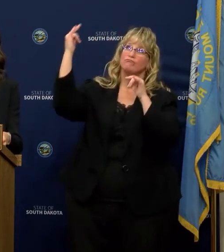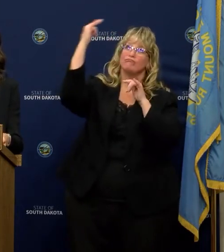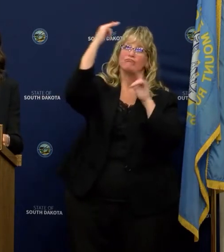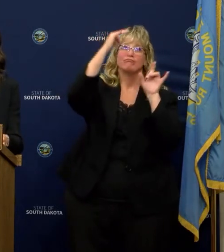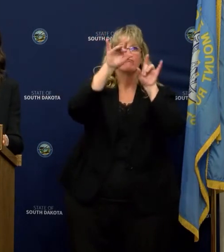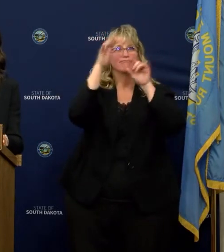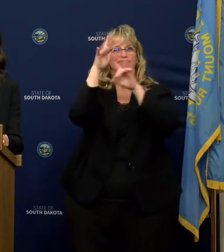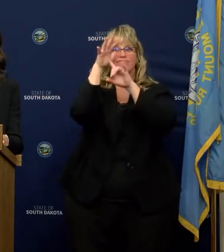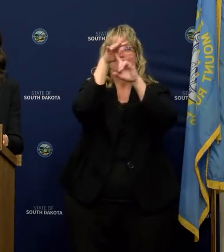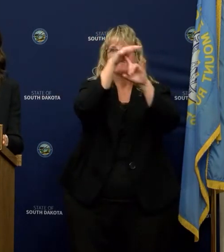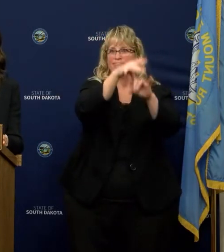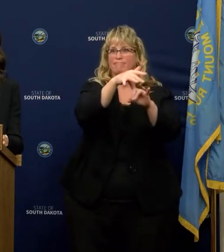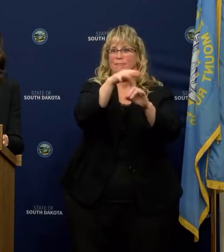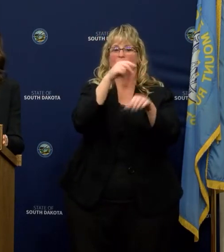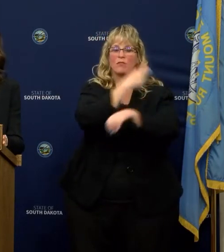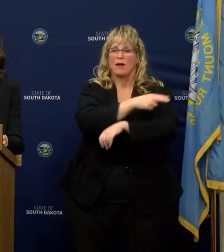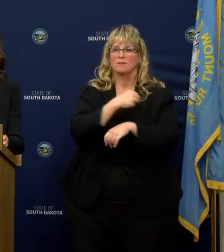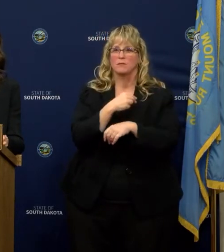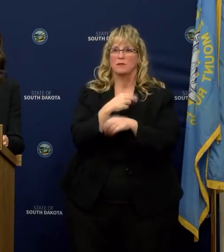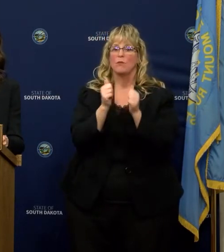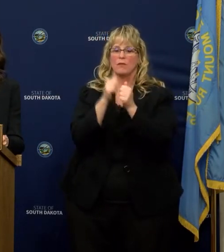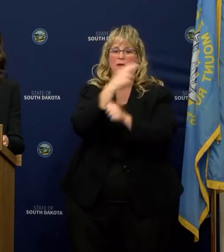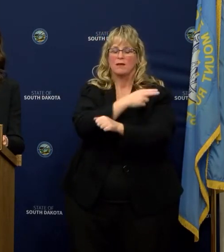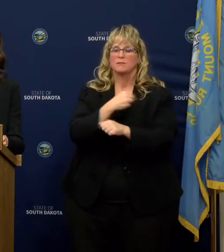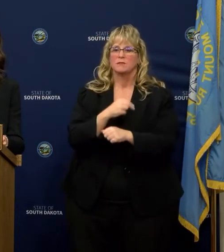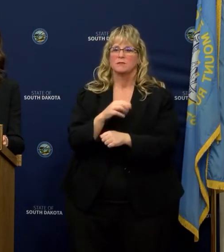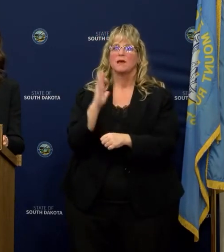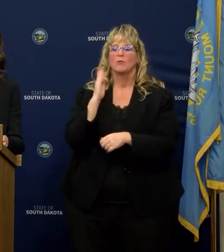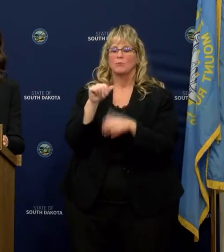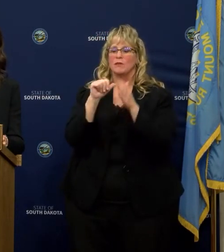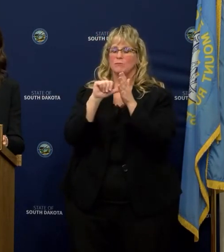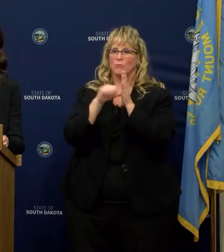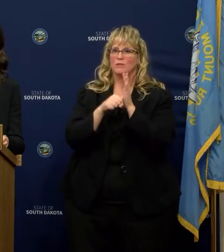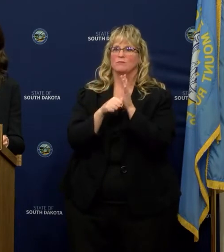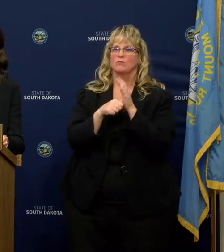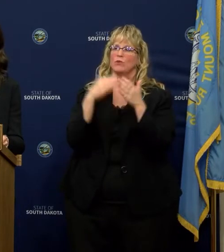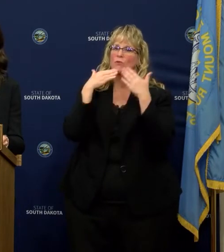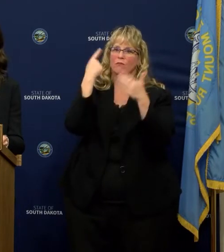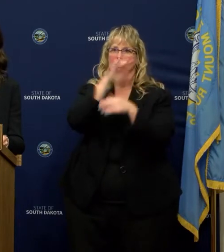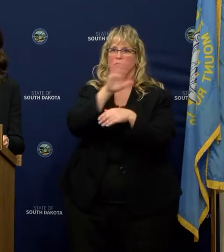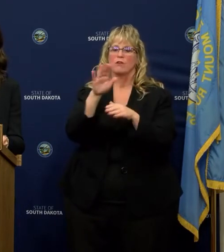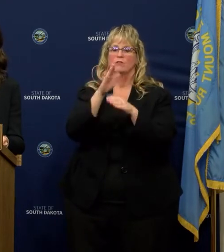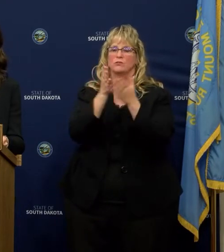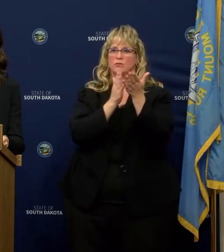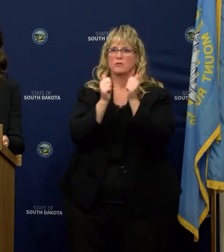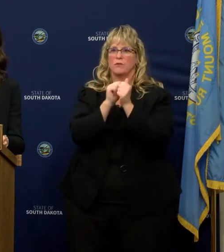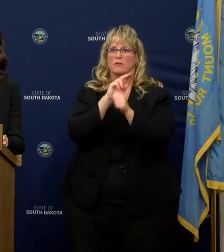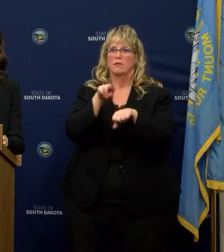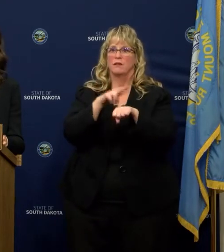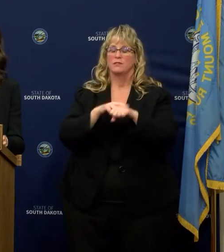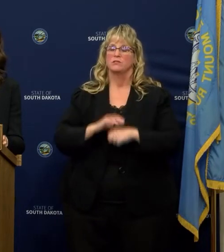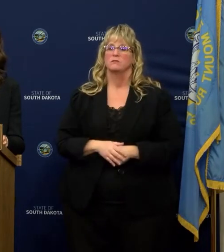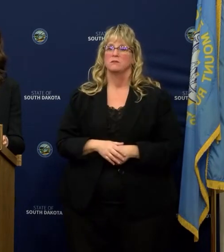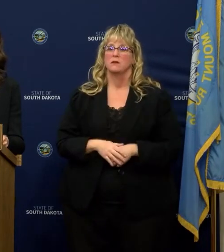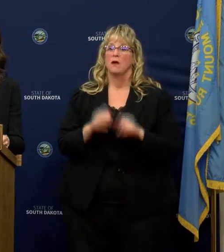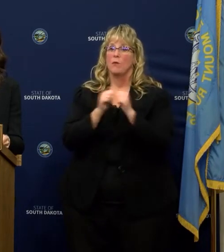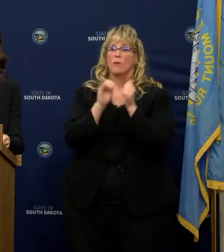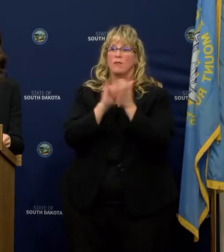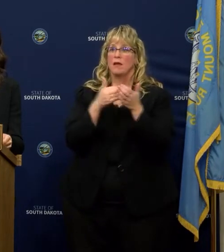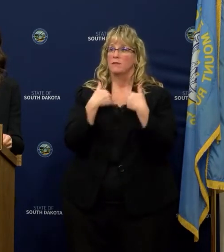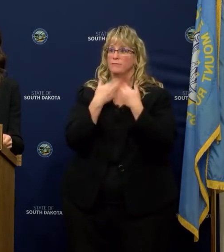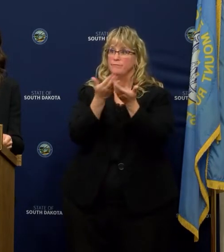hospitals, East River, because it's going to be impressive, and we're so grateful for their service to our nation. With that, we'll open it up to